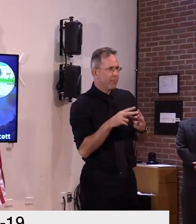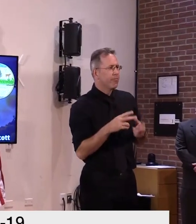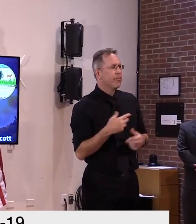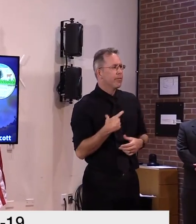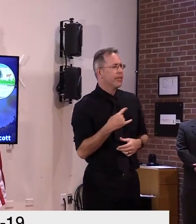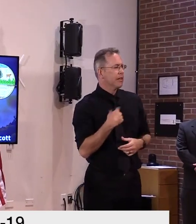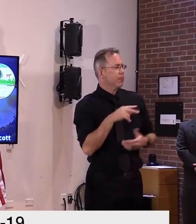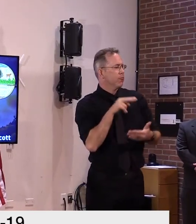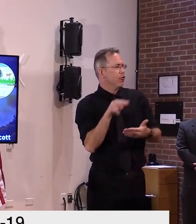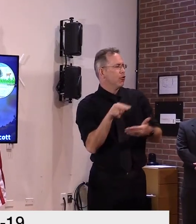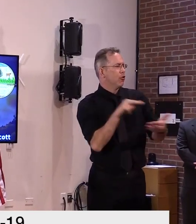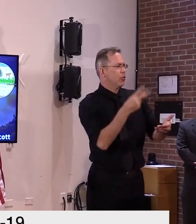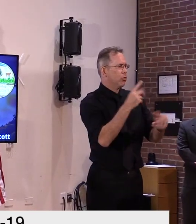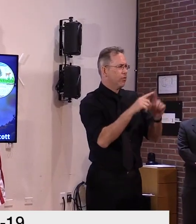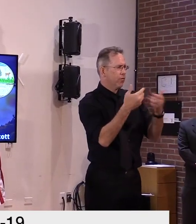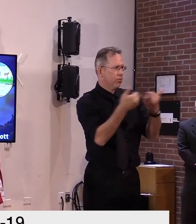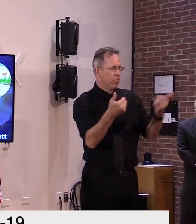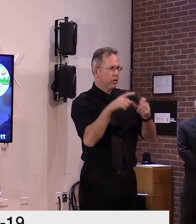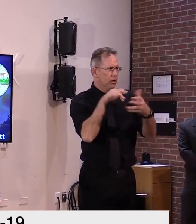not because